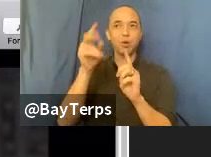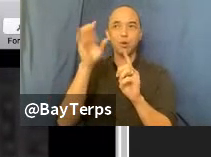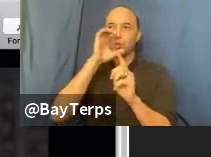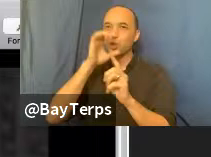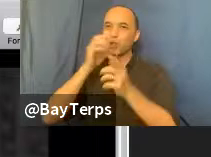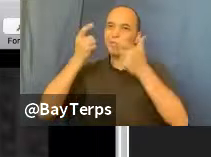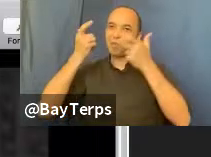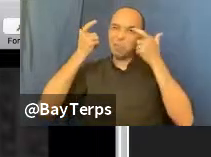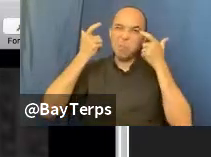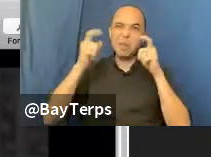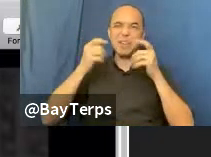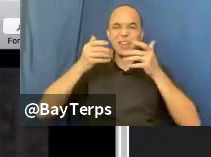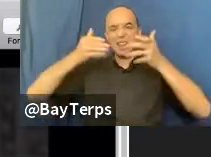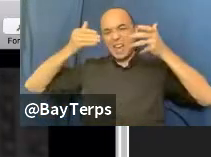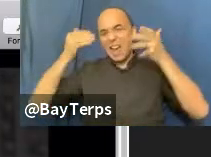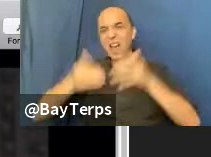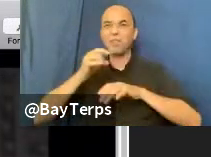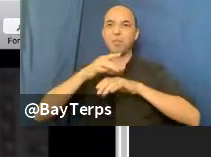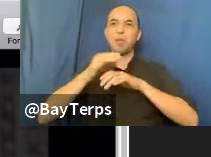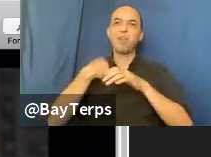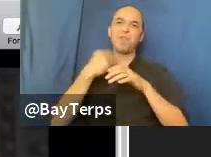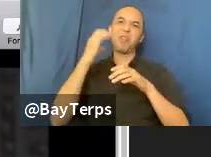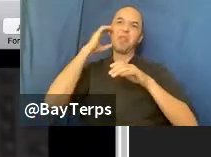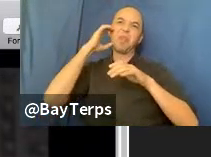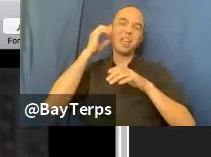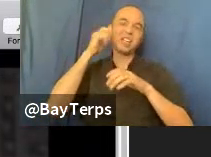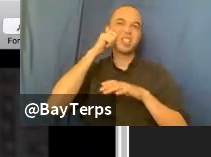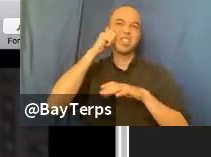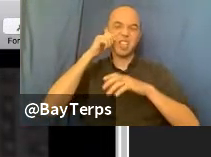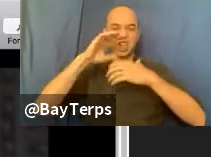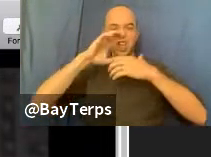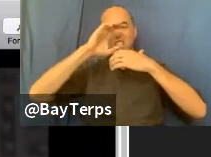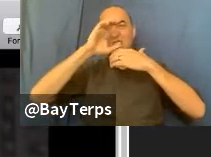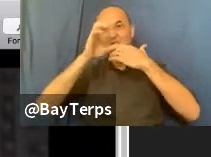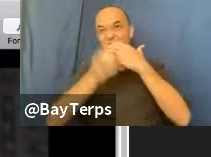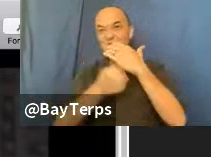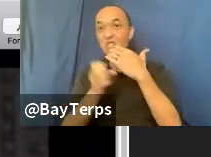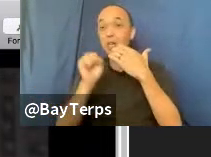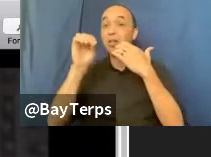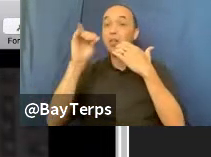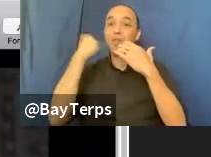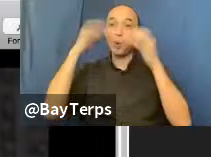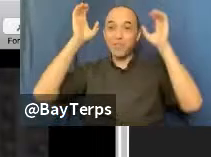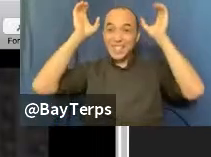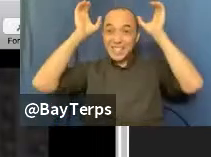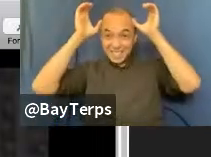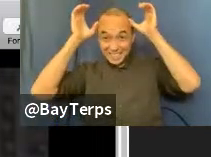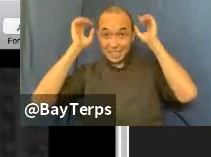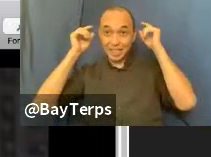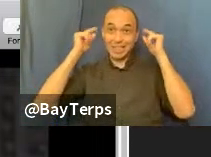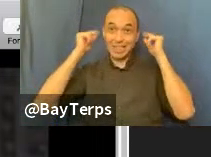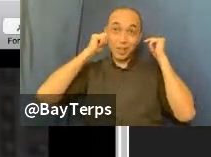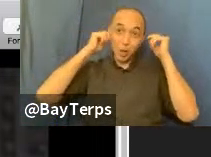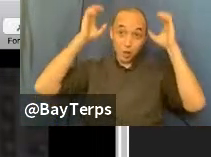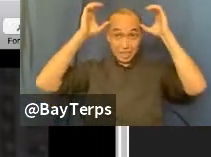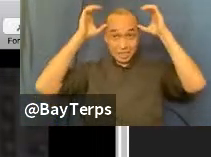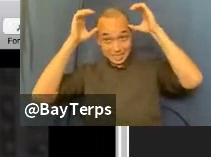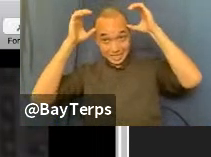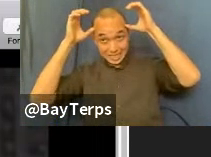that have a thick rind. So that way, when we have a protruding nose or ears that stick out on top, we